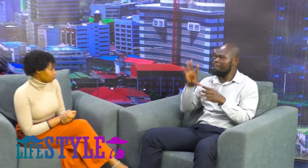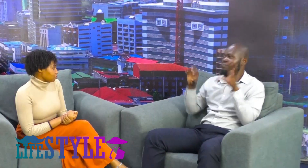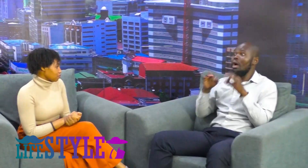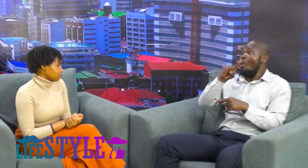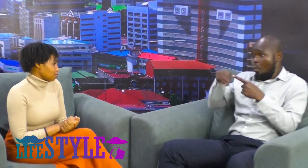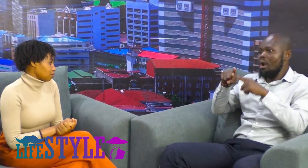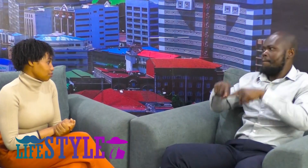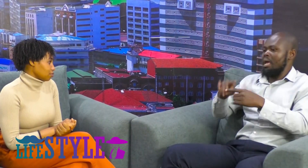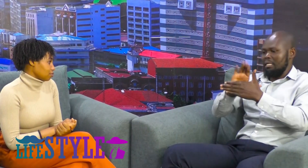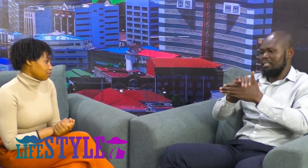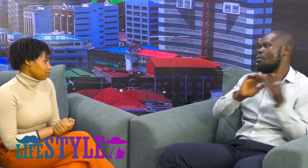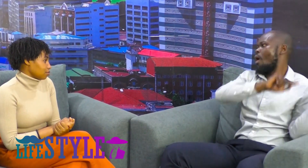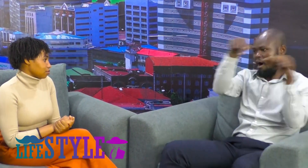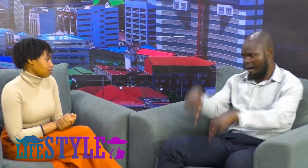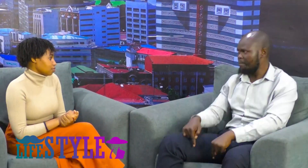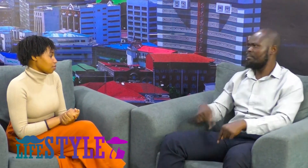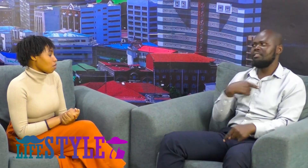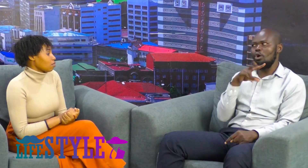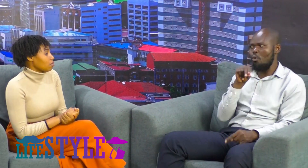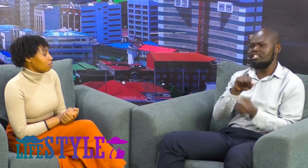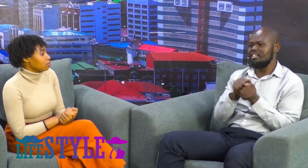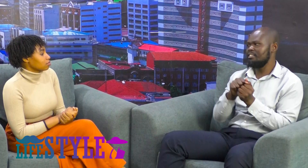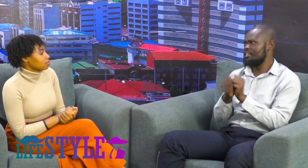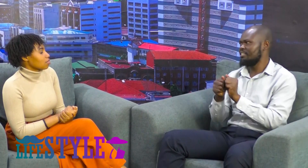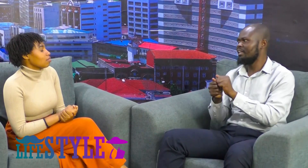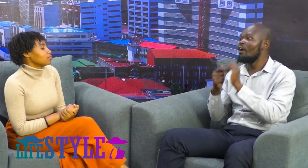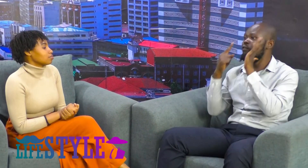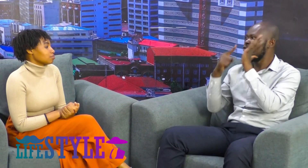Meaning that Kise has also some variations, and they come for internship.